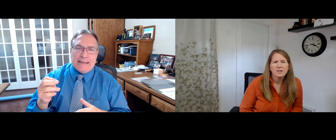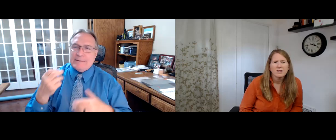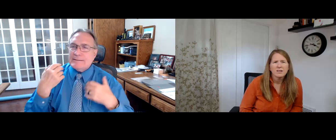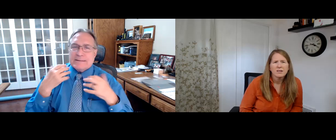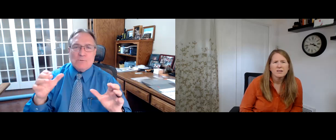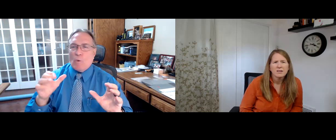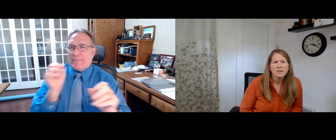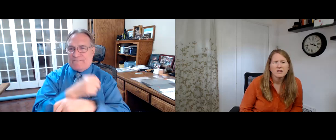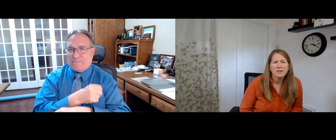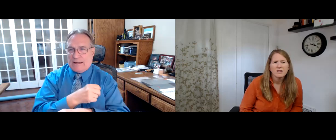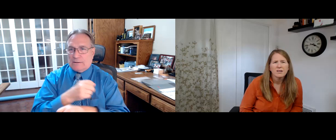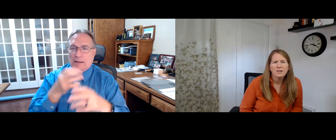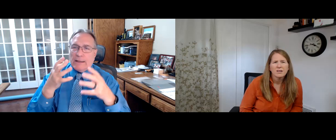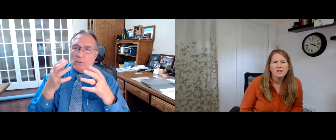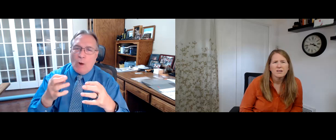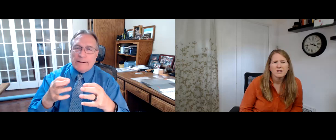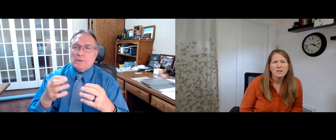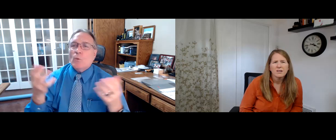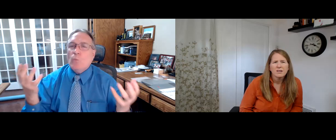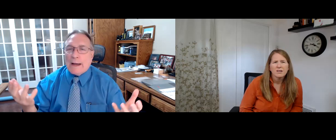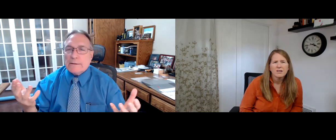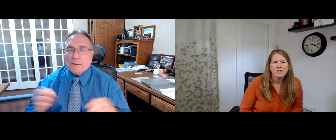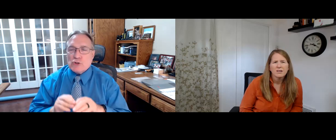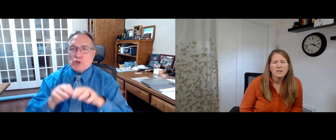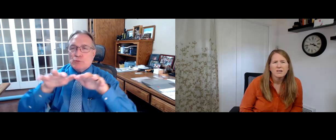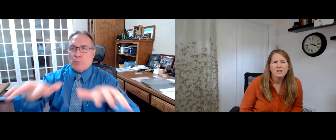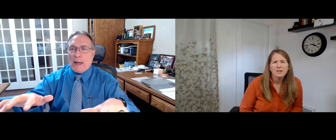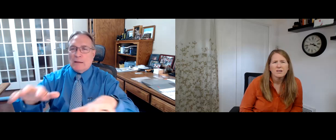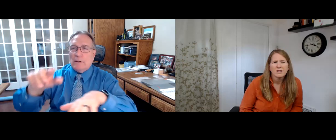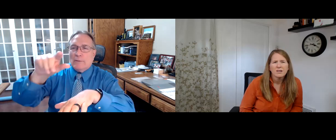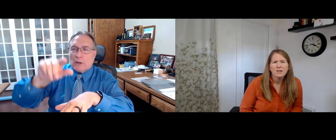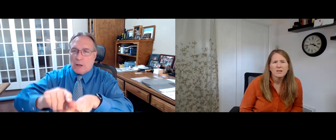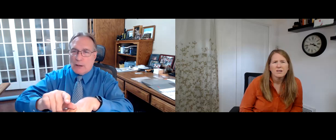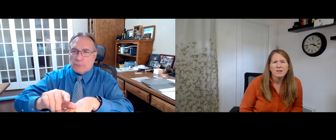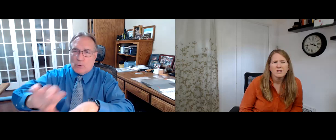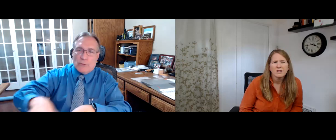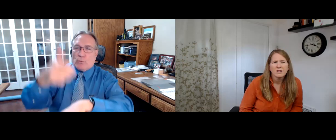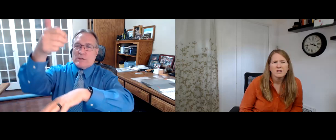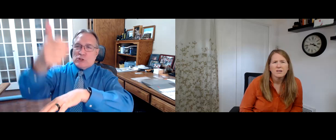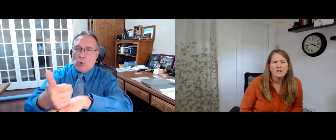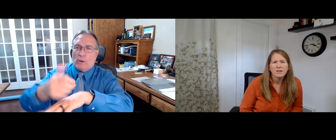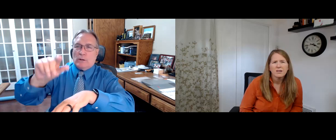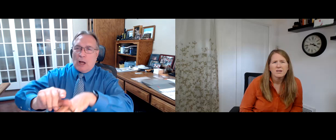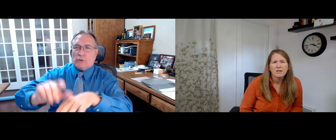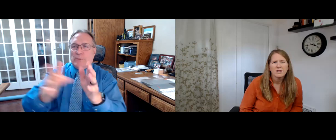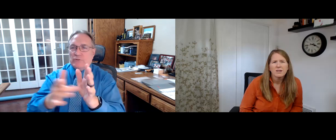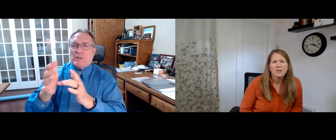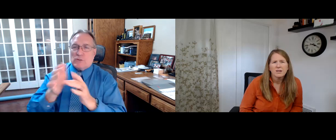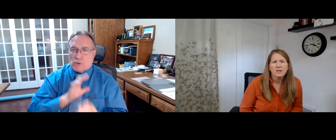He didn't want the fight. He wanted what? Spread the gospel, the restored gospel of Jesus